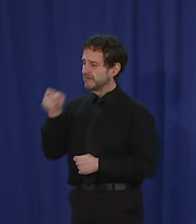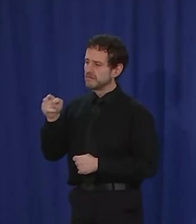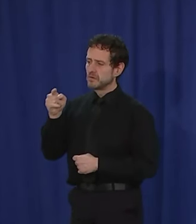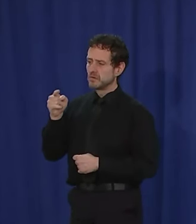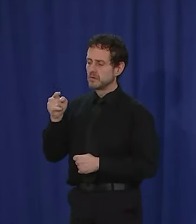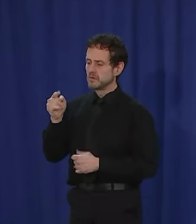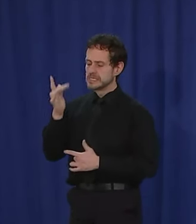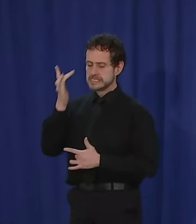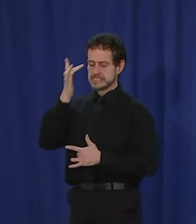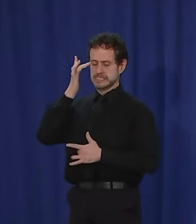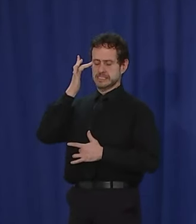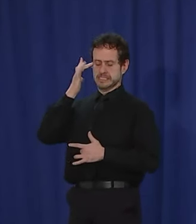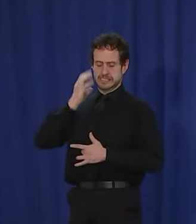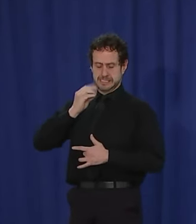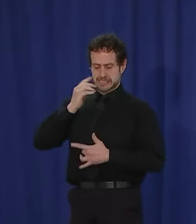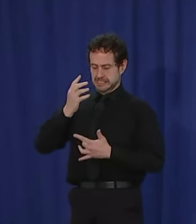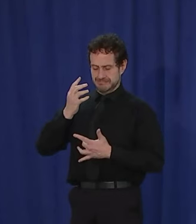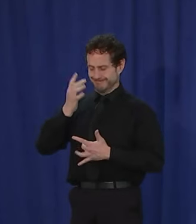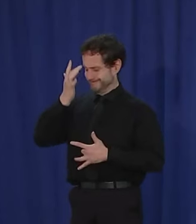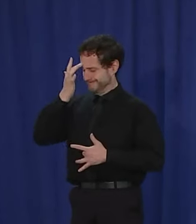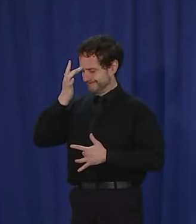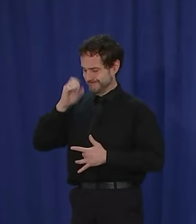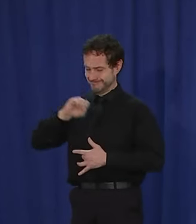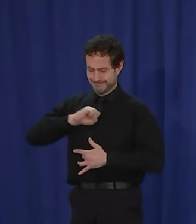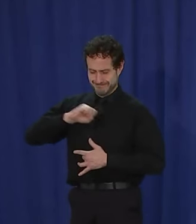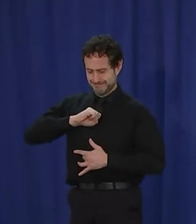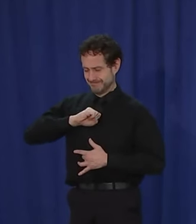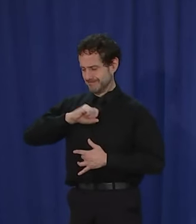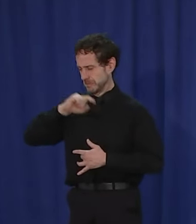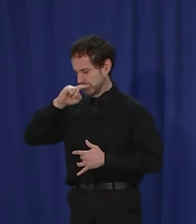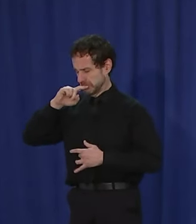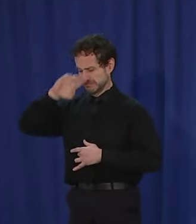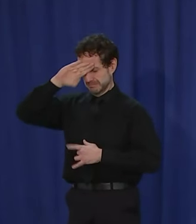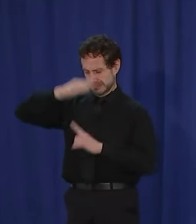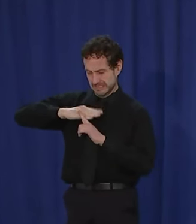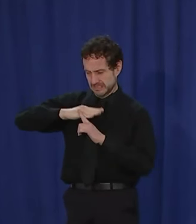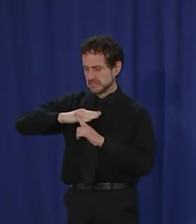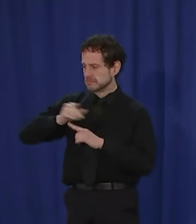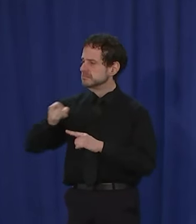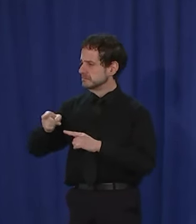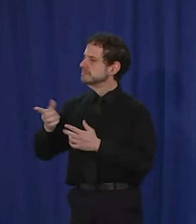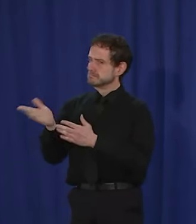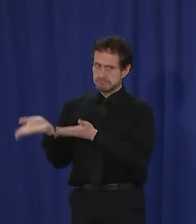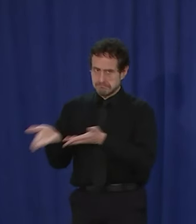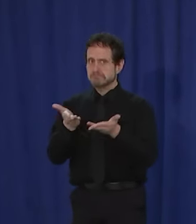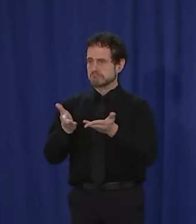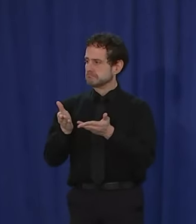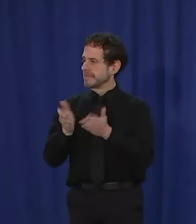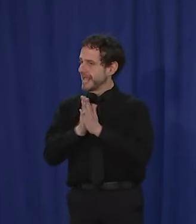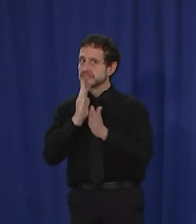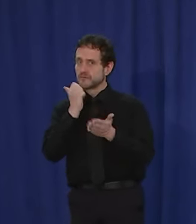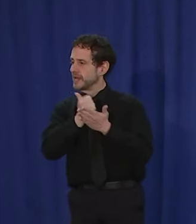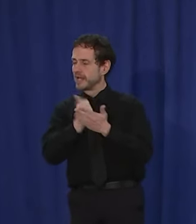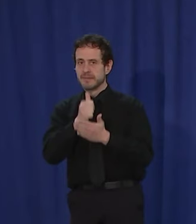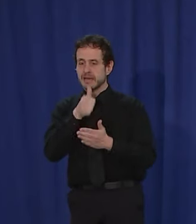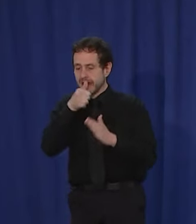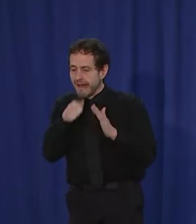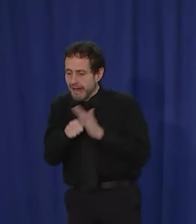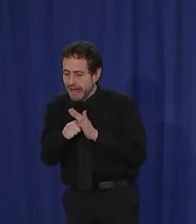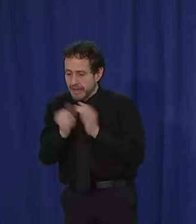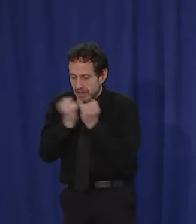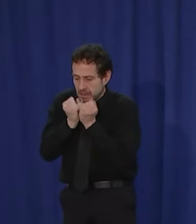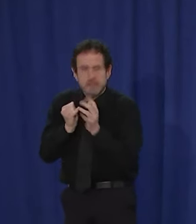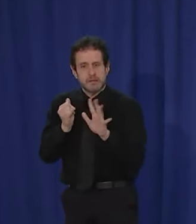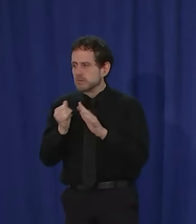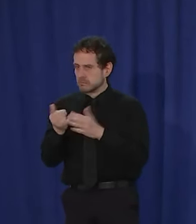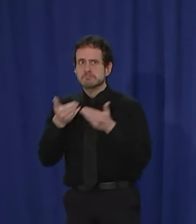experience some kind of illness, that they seek help right away and not delay.